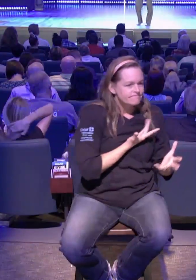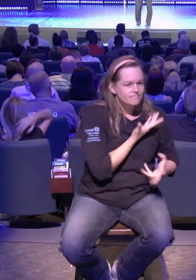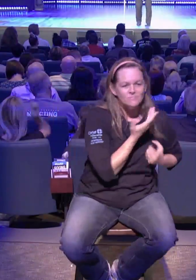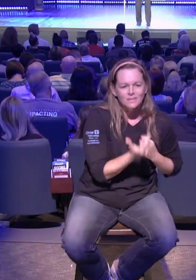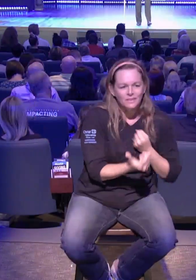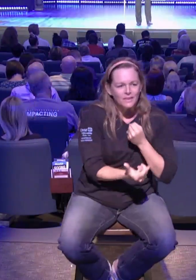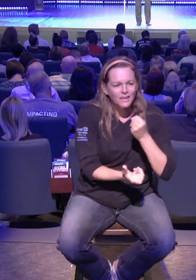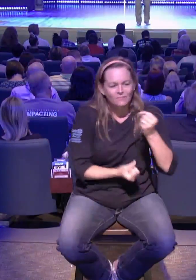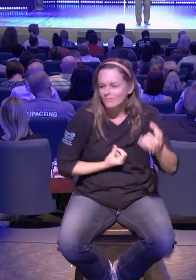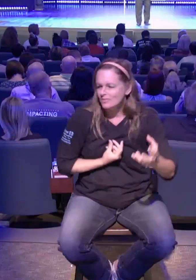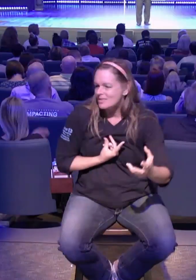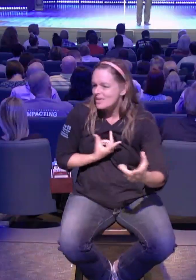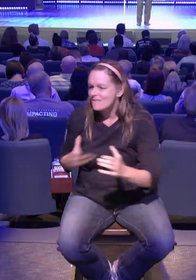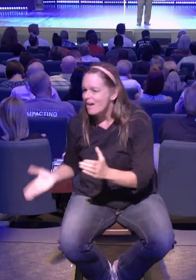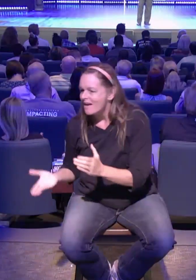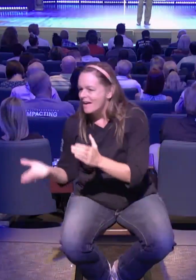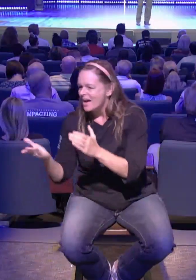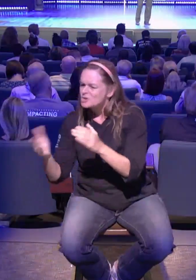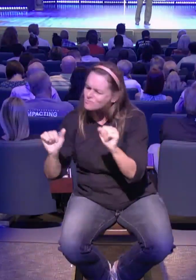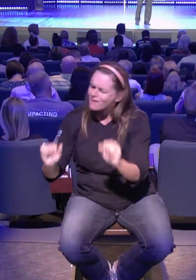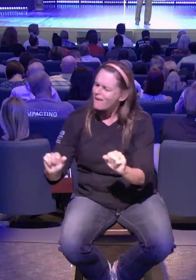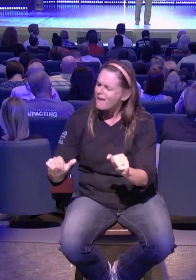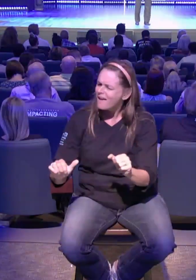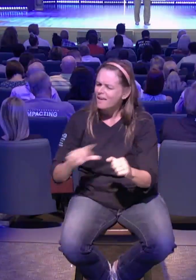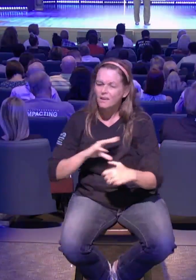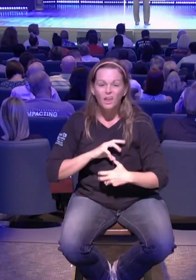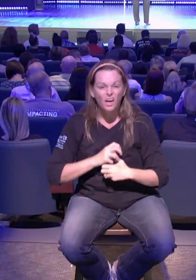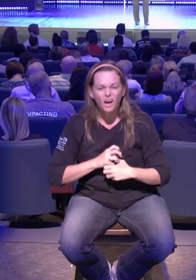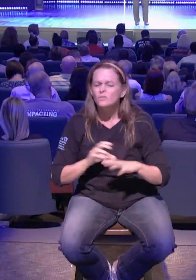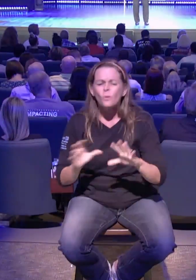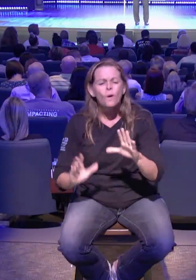what God's calling us to do.